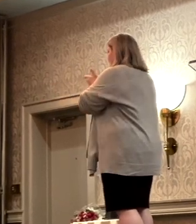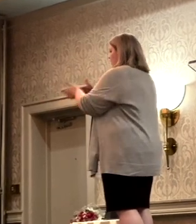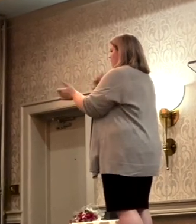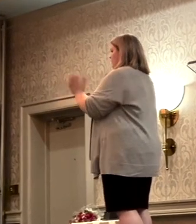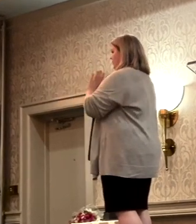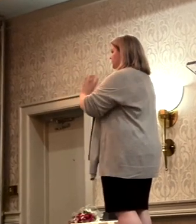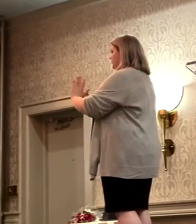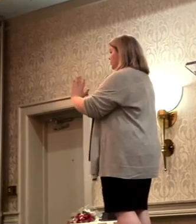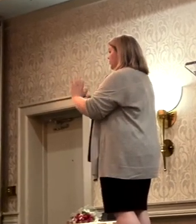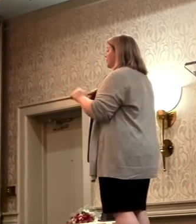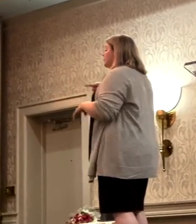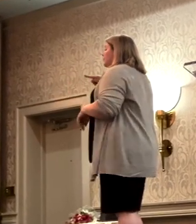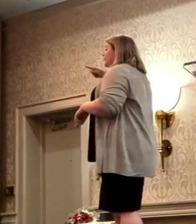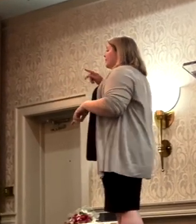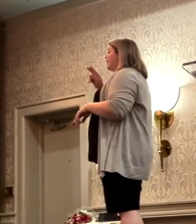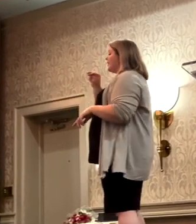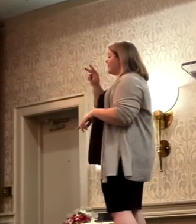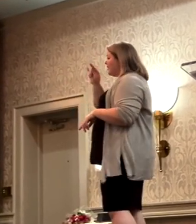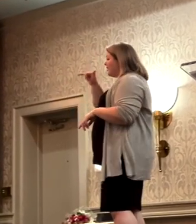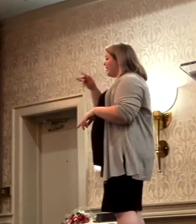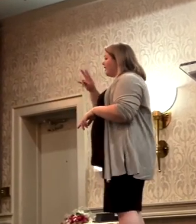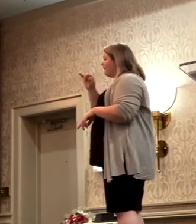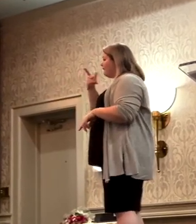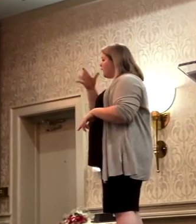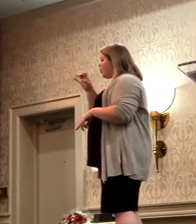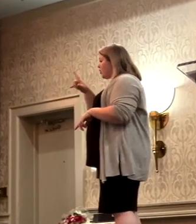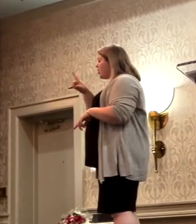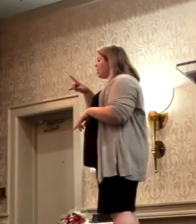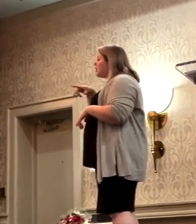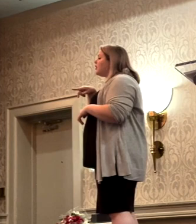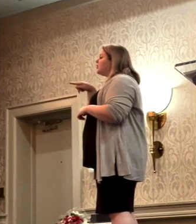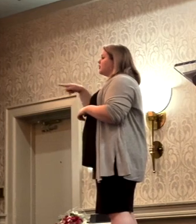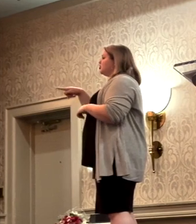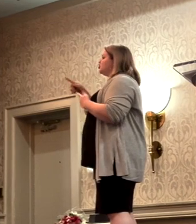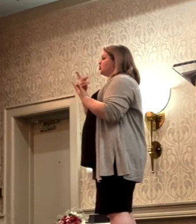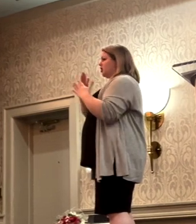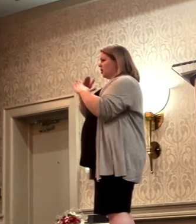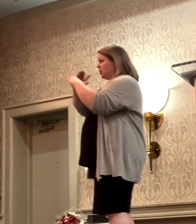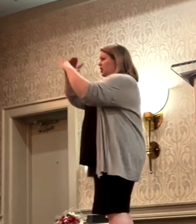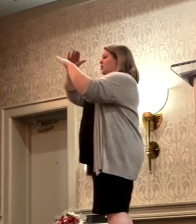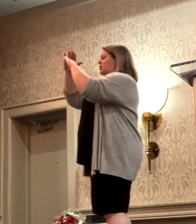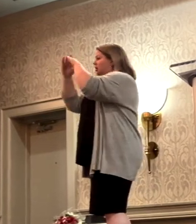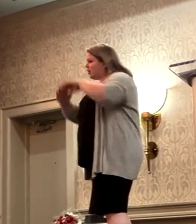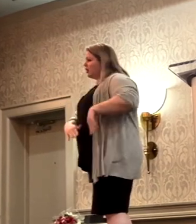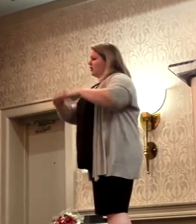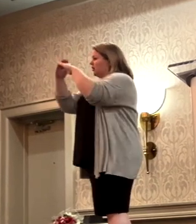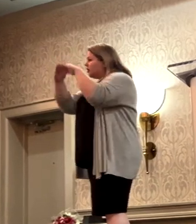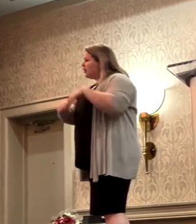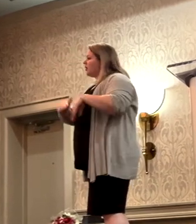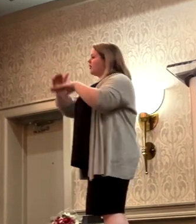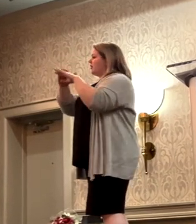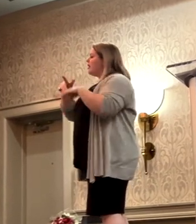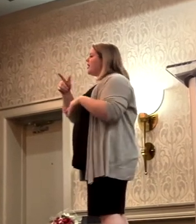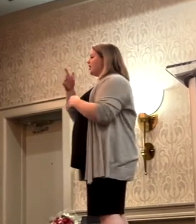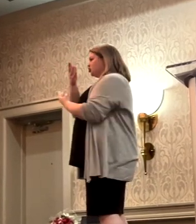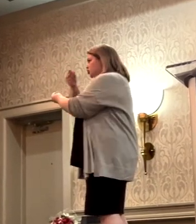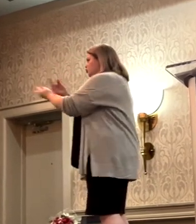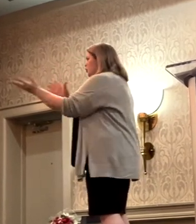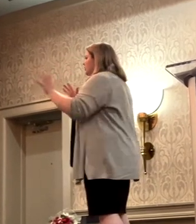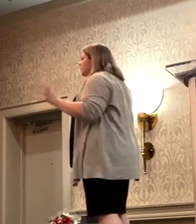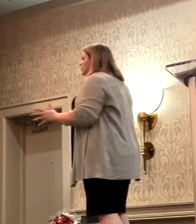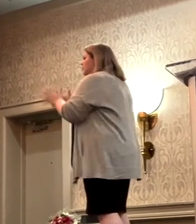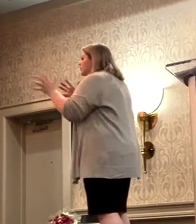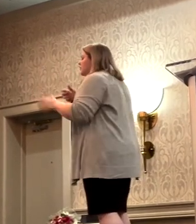particular barrier, she took a post and she pushed and she cajoled many young women lawyers toward